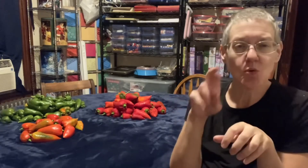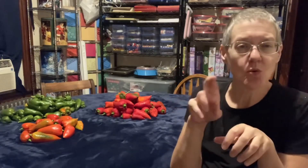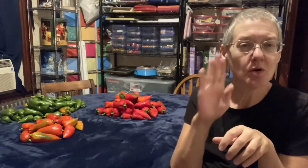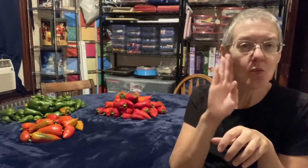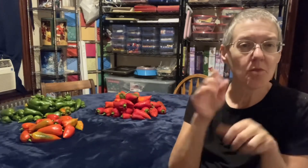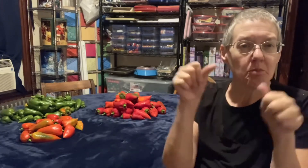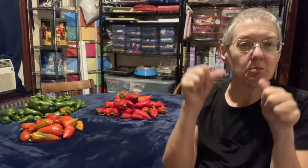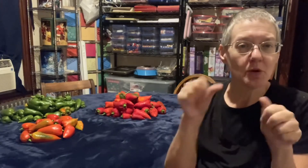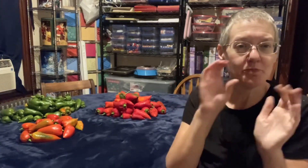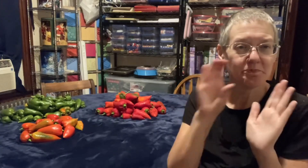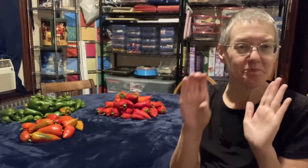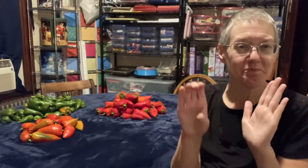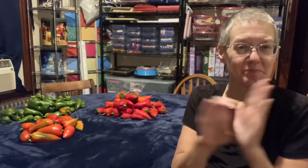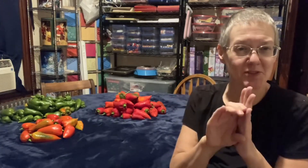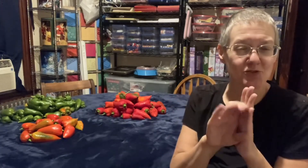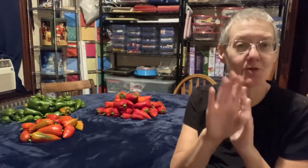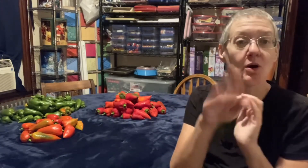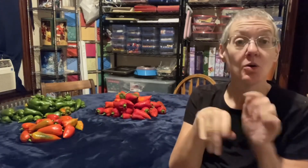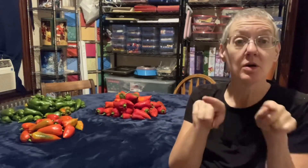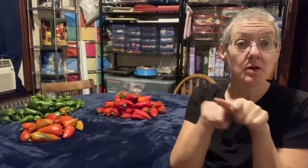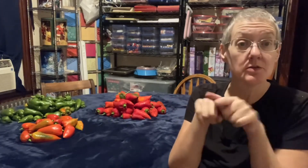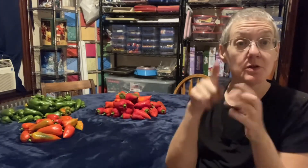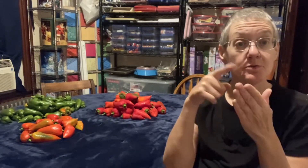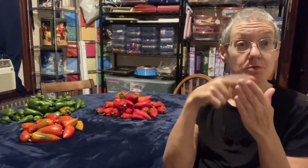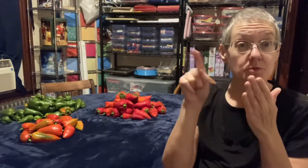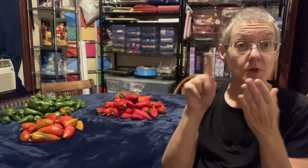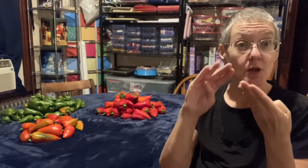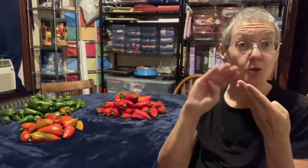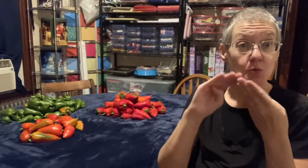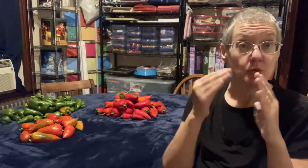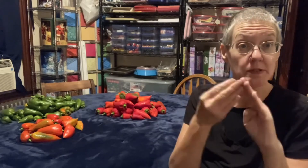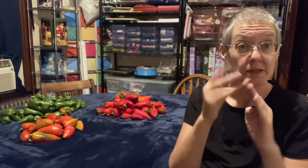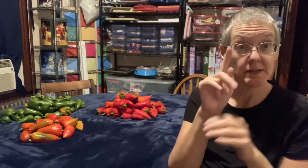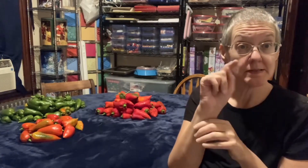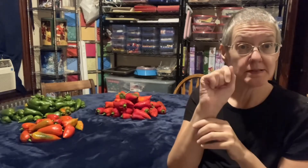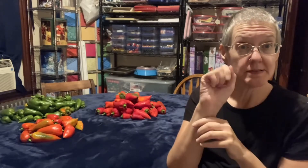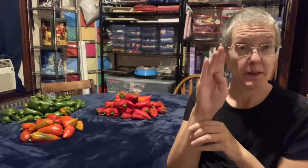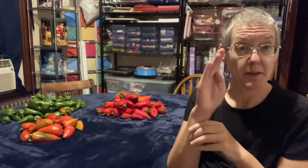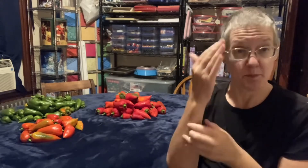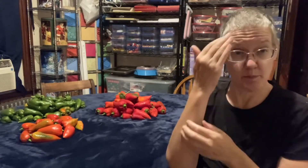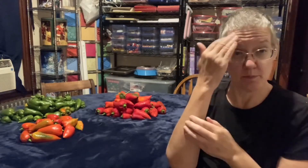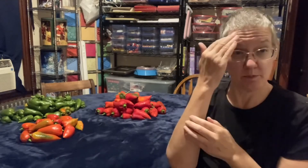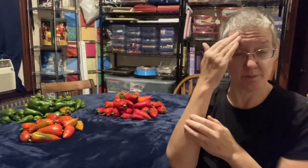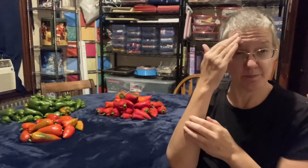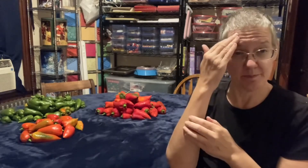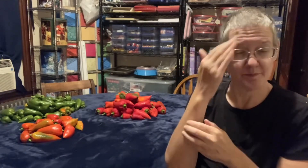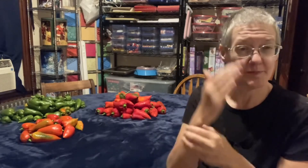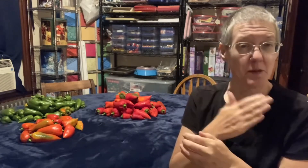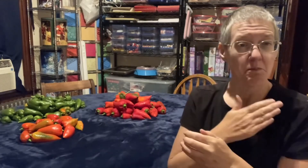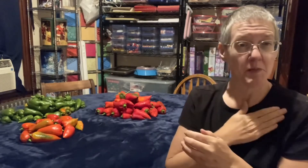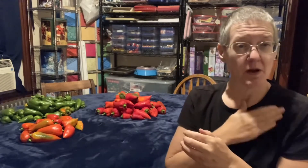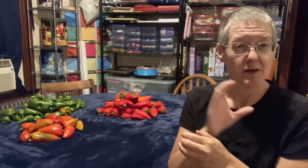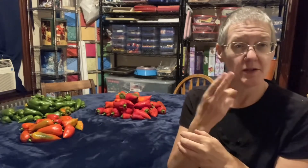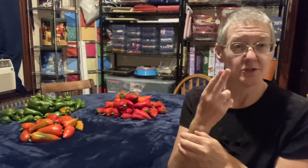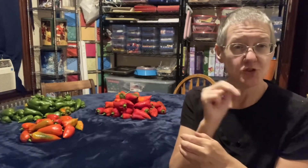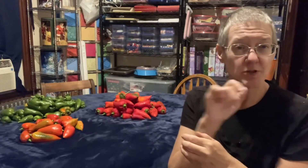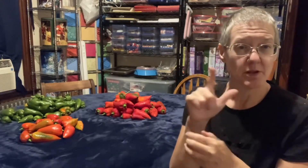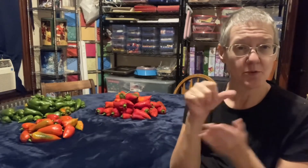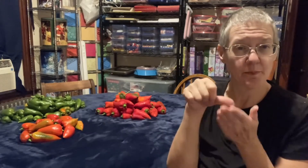together we've frozen this summer, or I'll post a picture. Check the community tab. You know, on